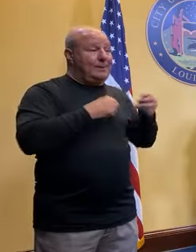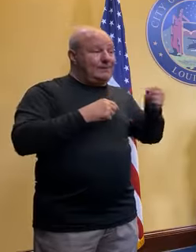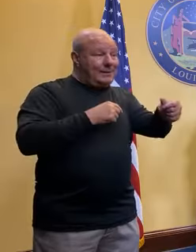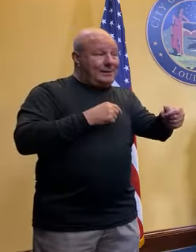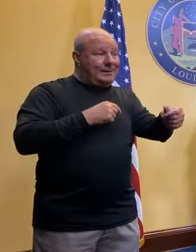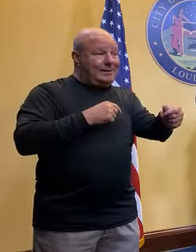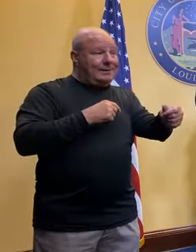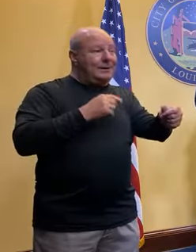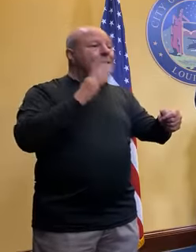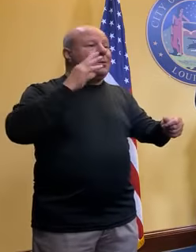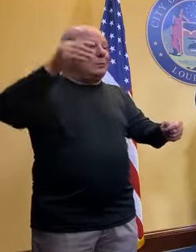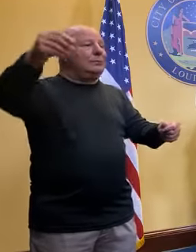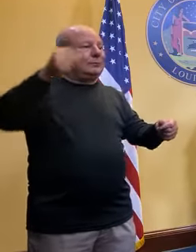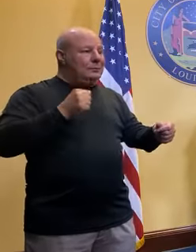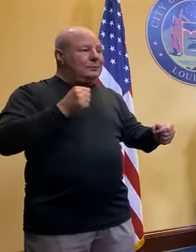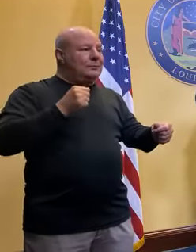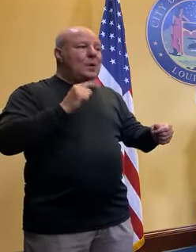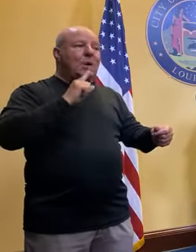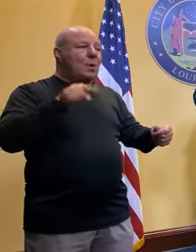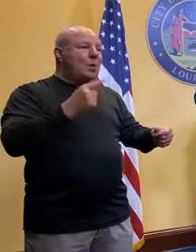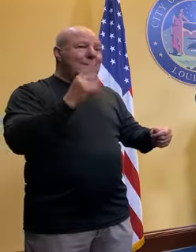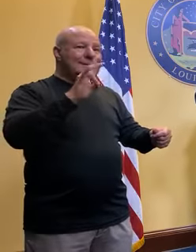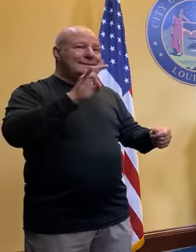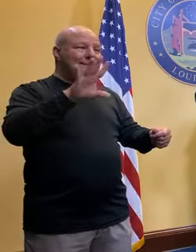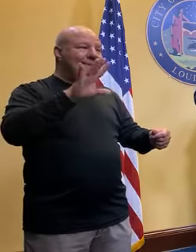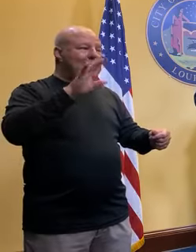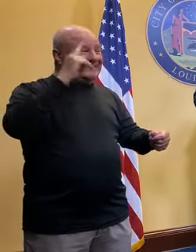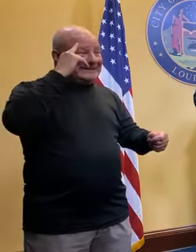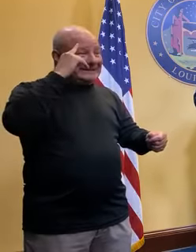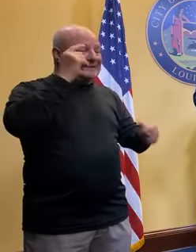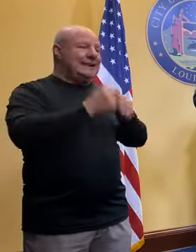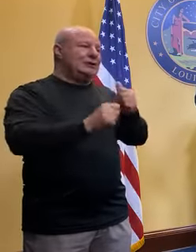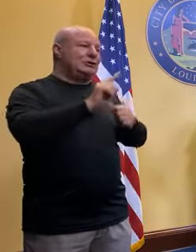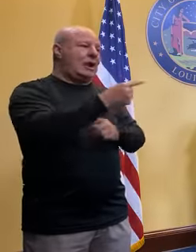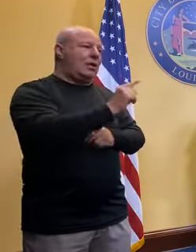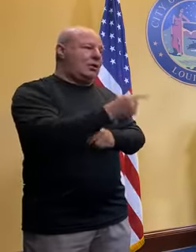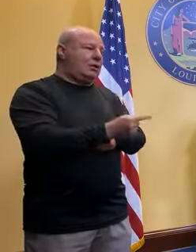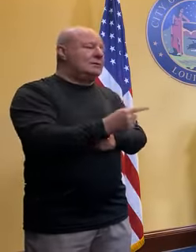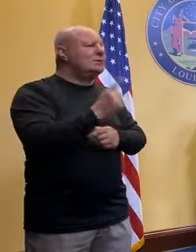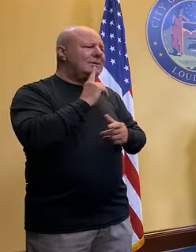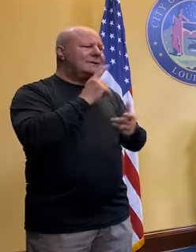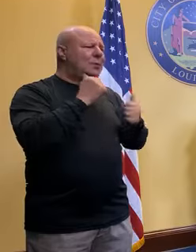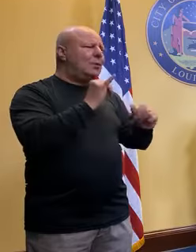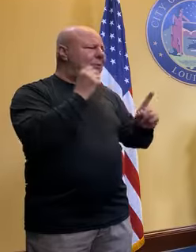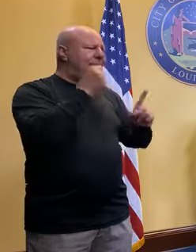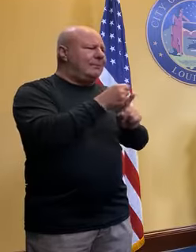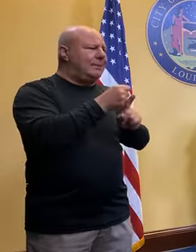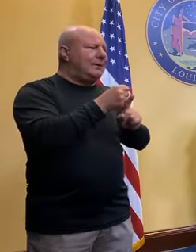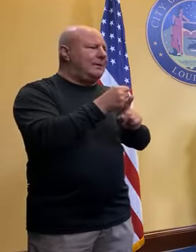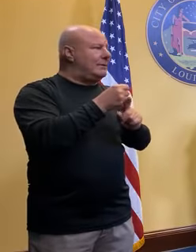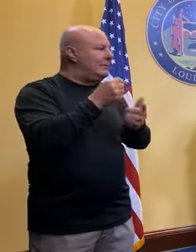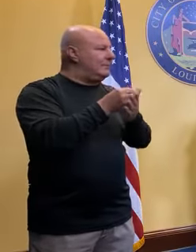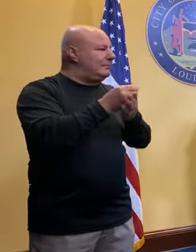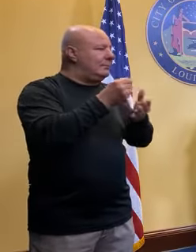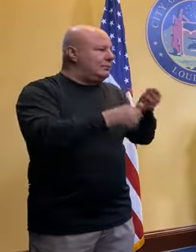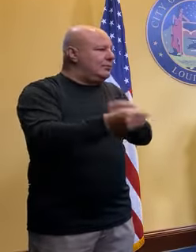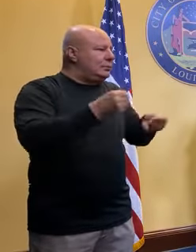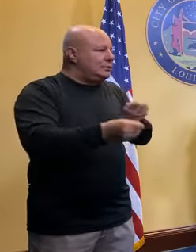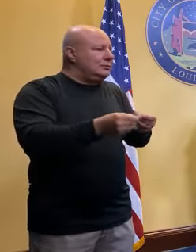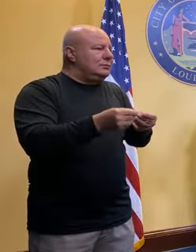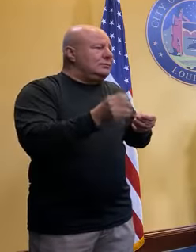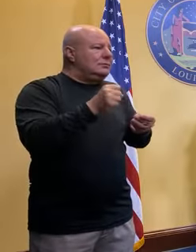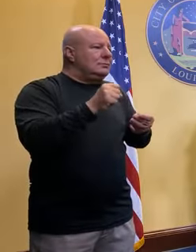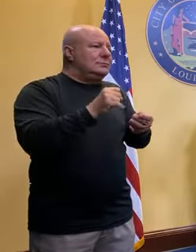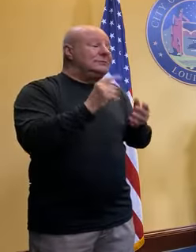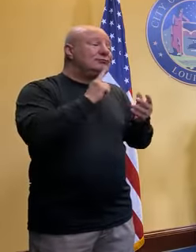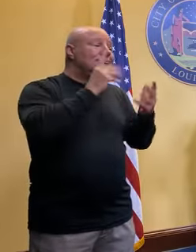this disaster, while reimbursable by FEMA, only 75 cents on the dollar is. So yes, there's always going to be an operating impact, which is